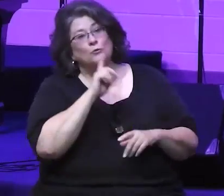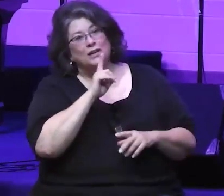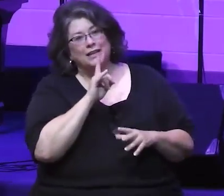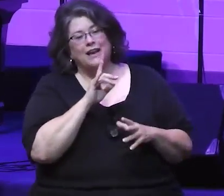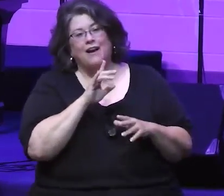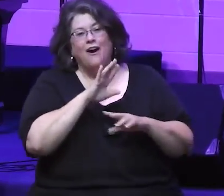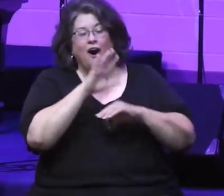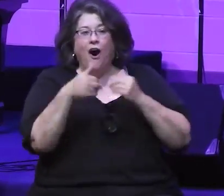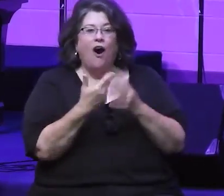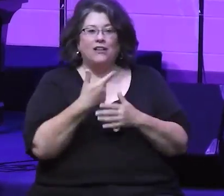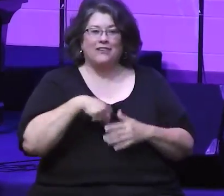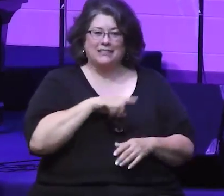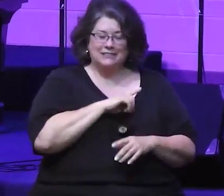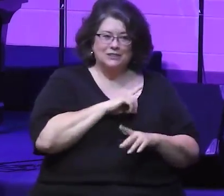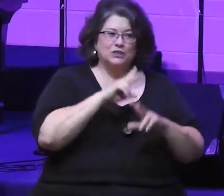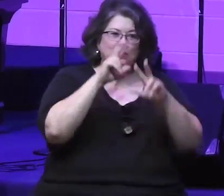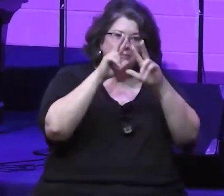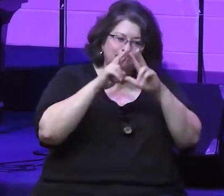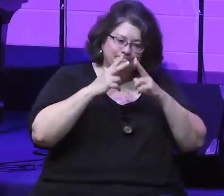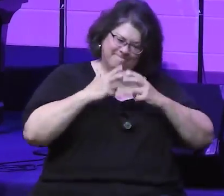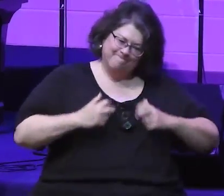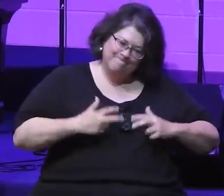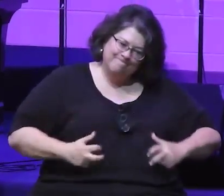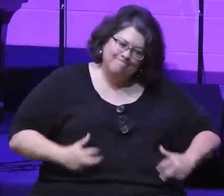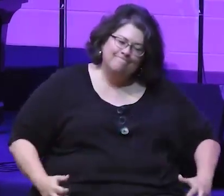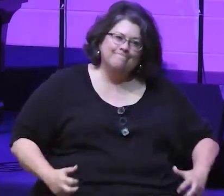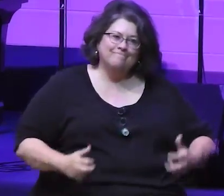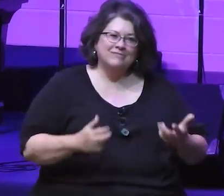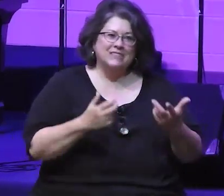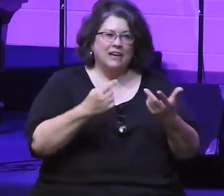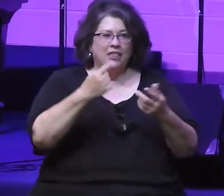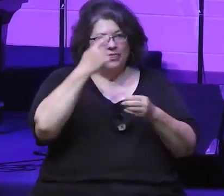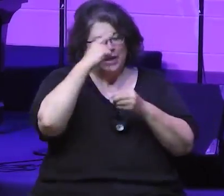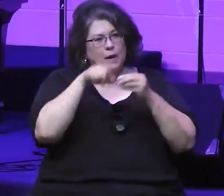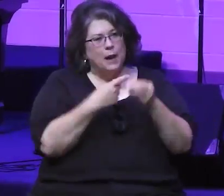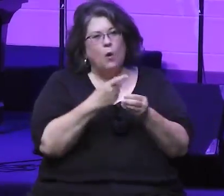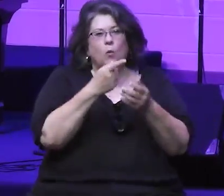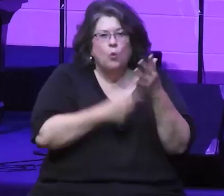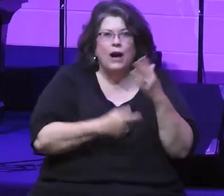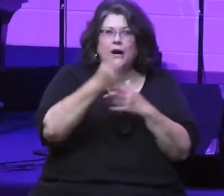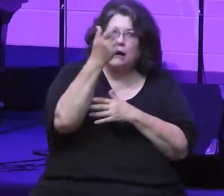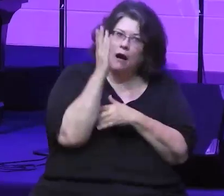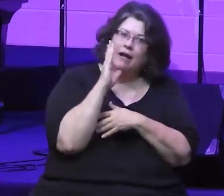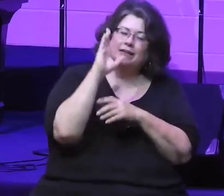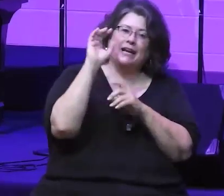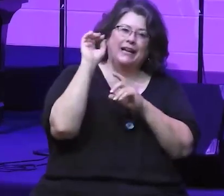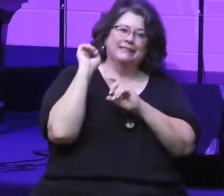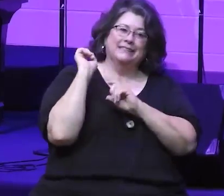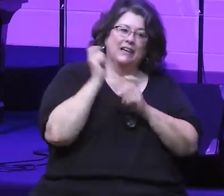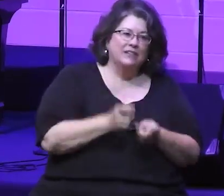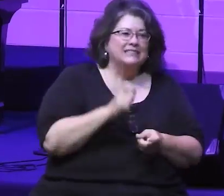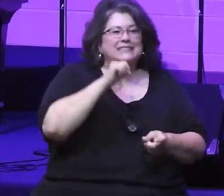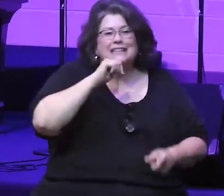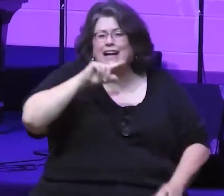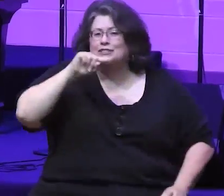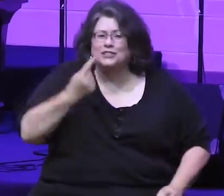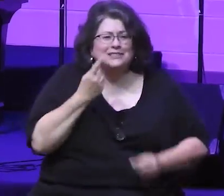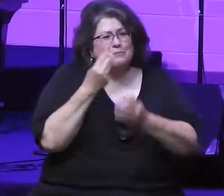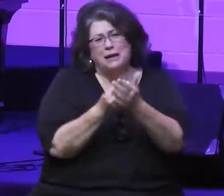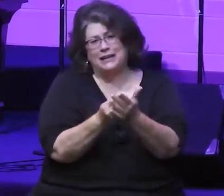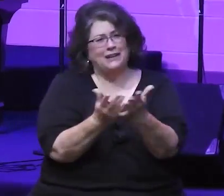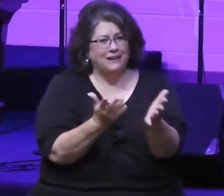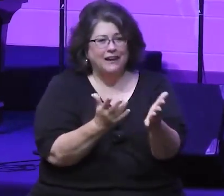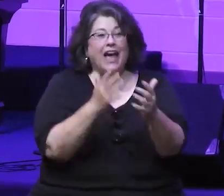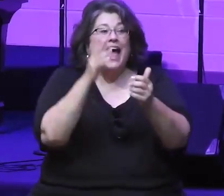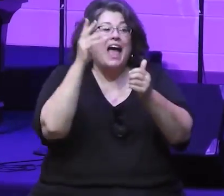That the bag of gold, if you will, is not just about fiscal investment. It's about the whole of everything that we have. What is everything that we